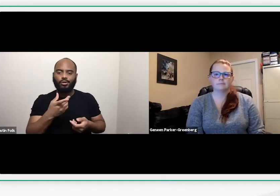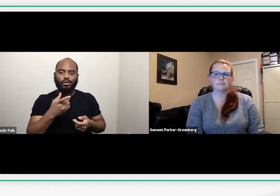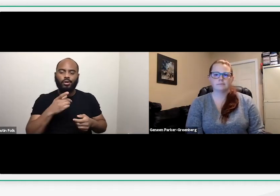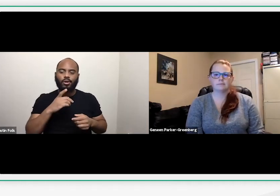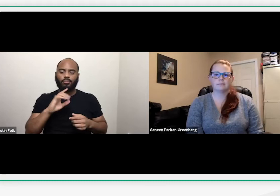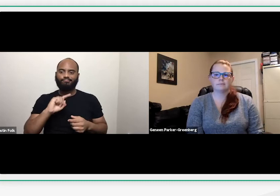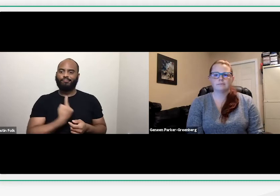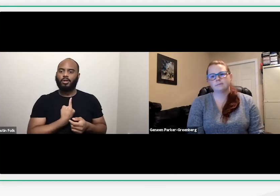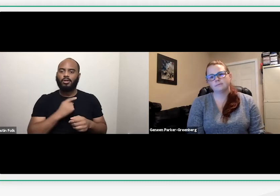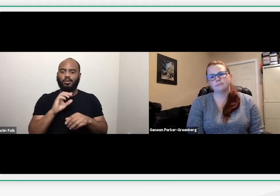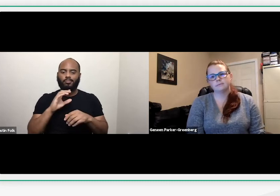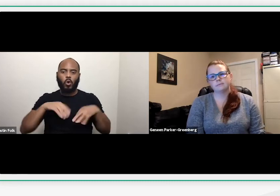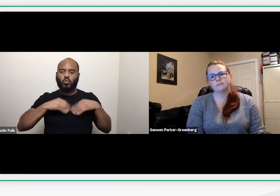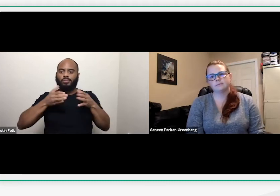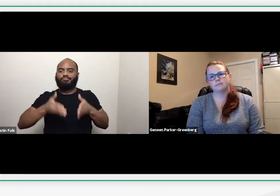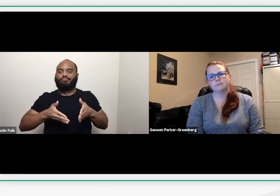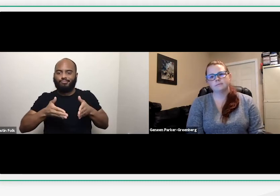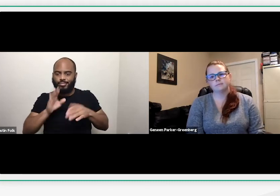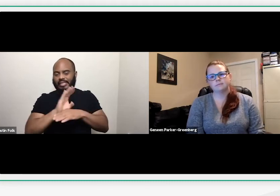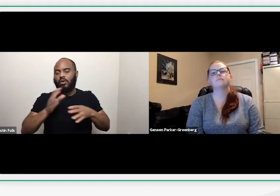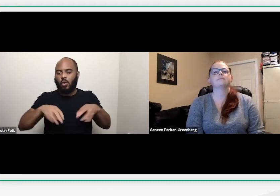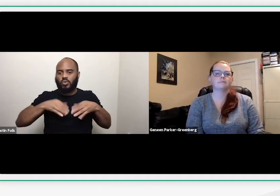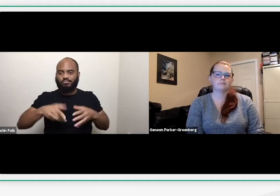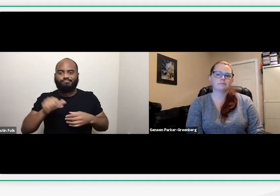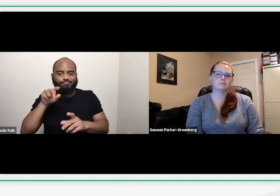Thank you. Great. Yeah, I also know that the